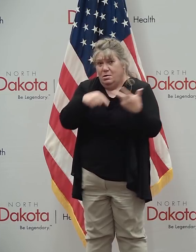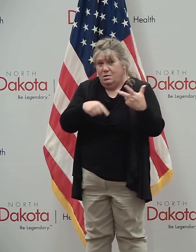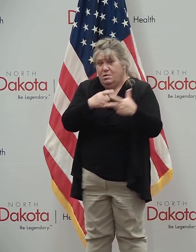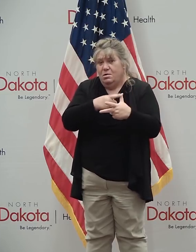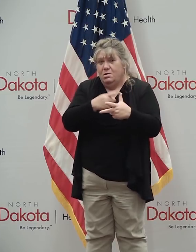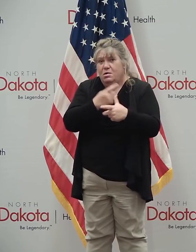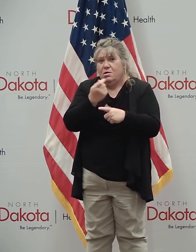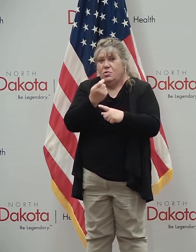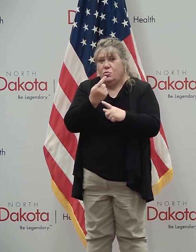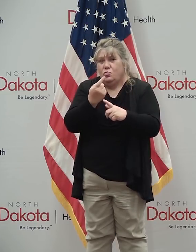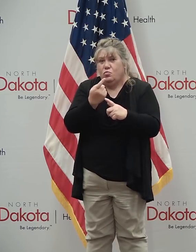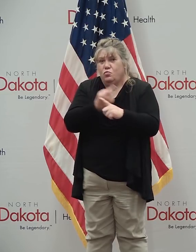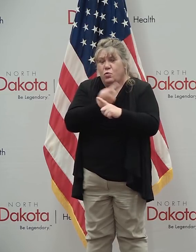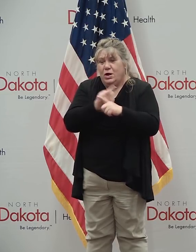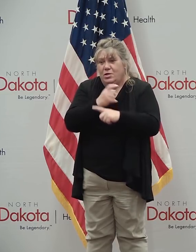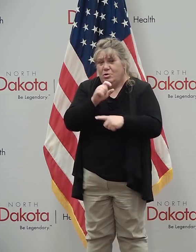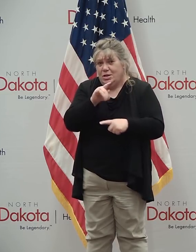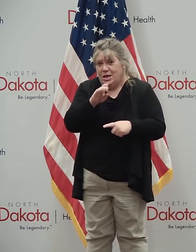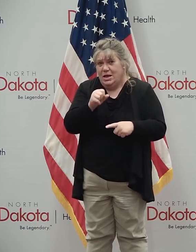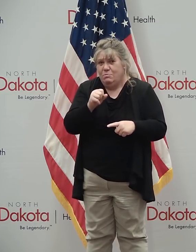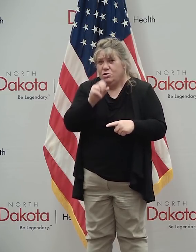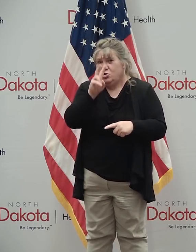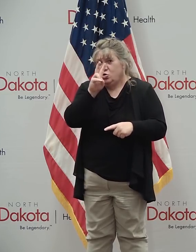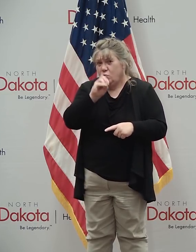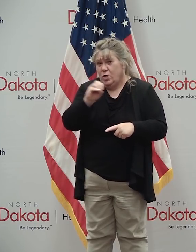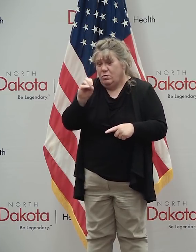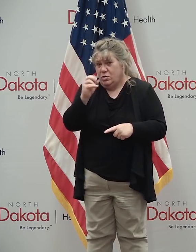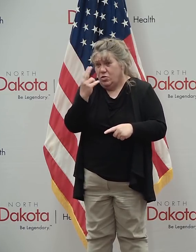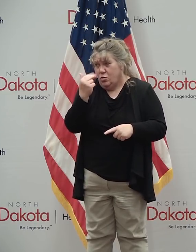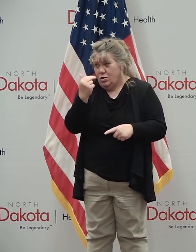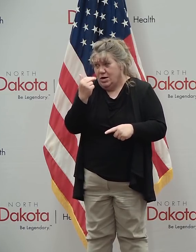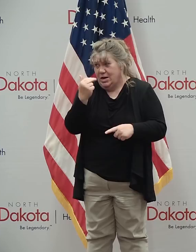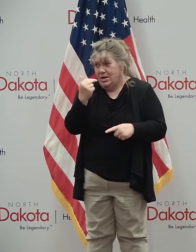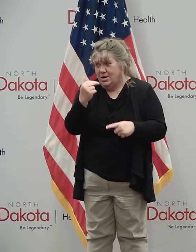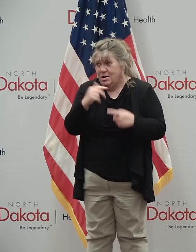regular claims 2013,